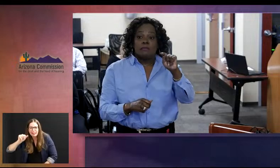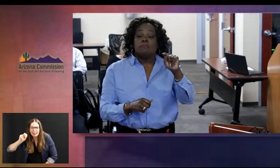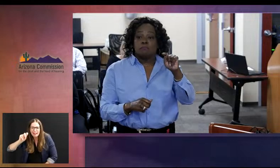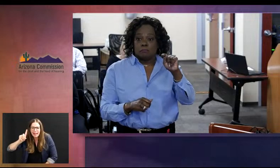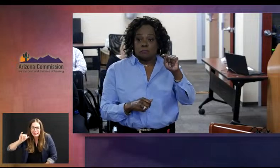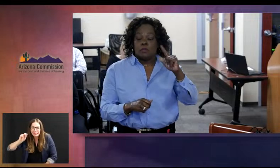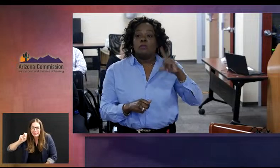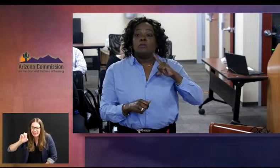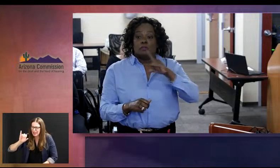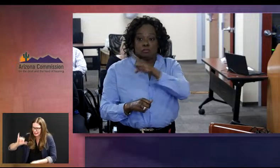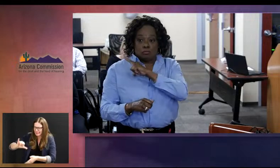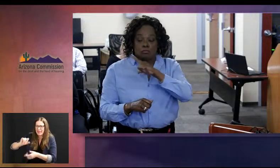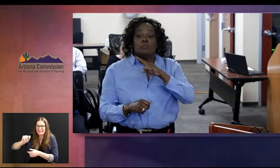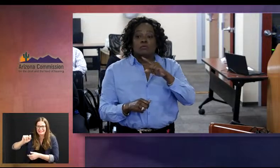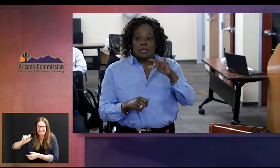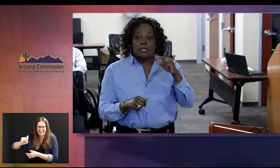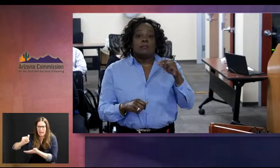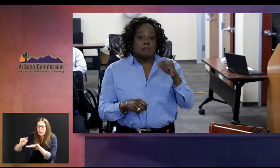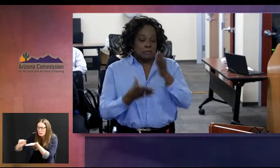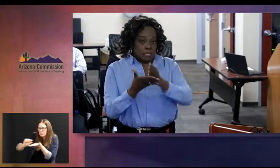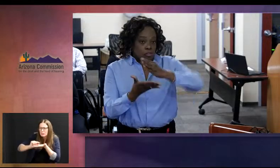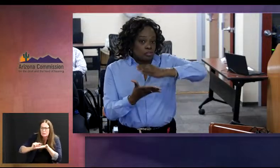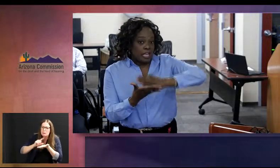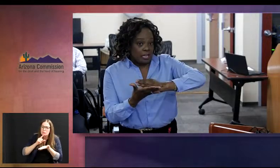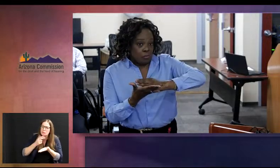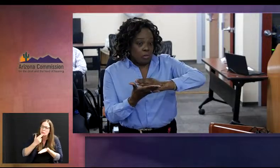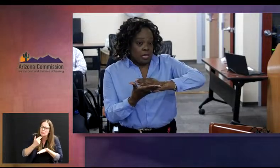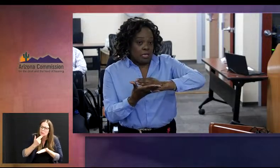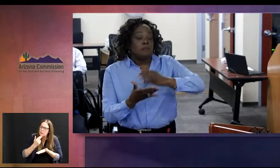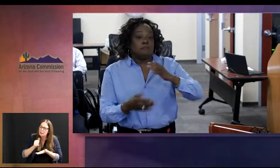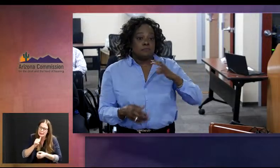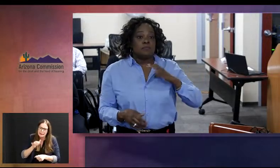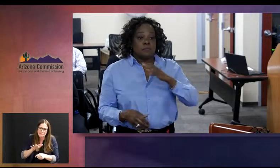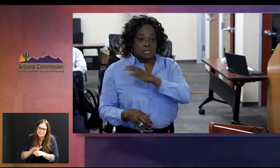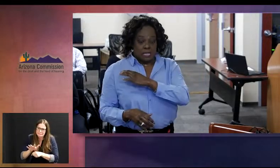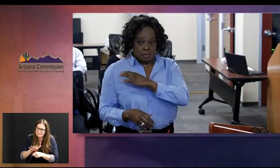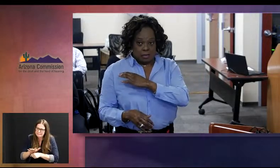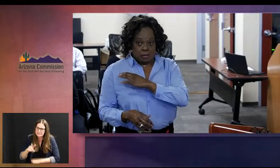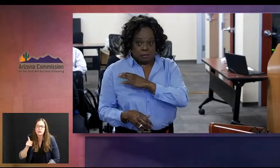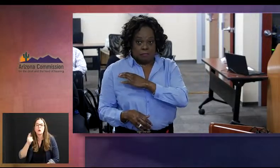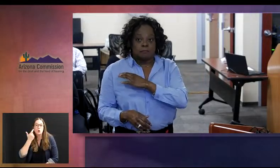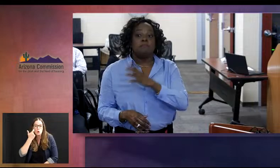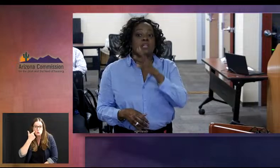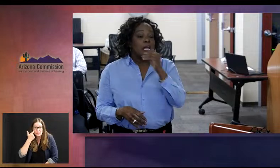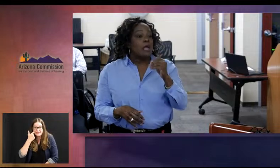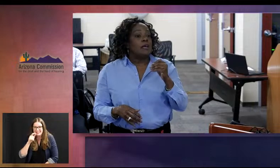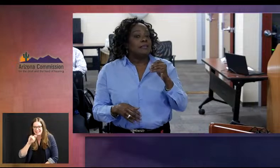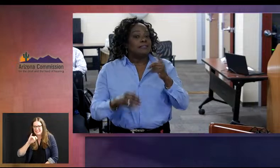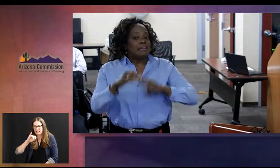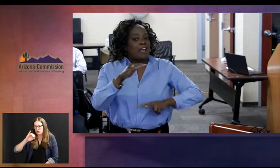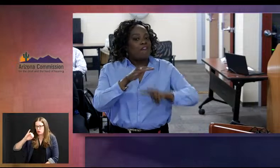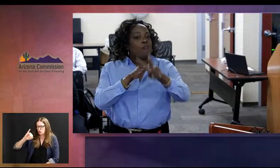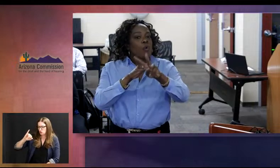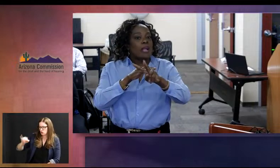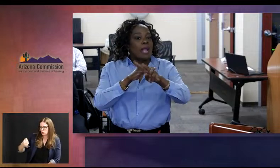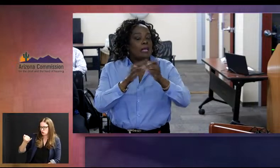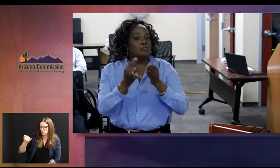Very recently, the Joint Legislative Budget Committee